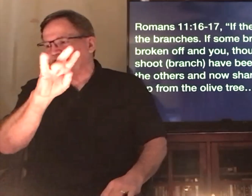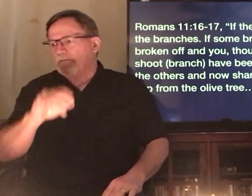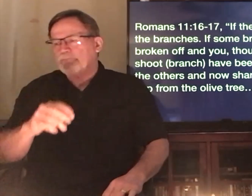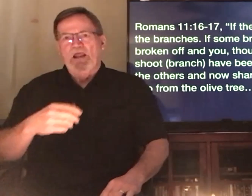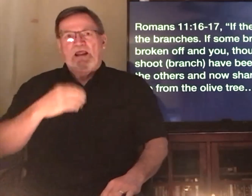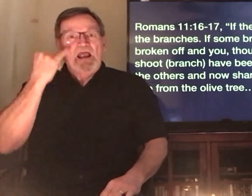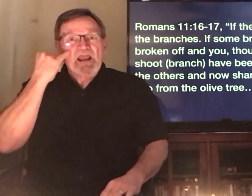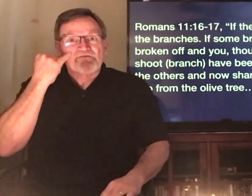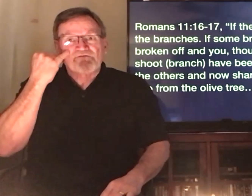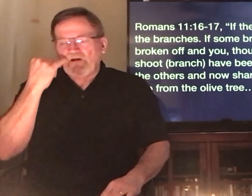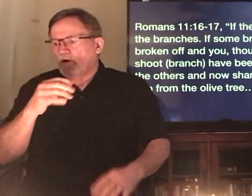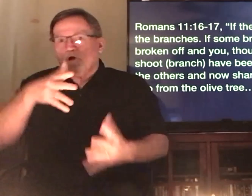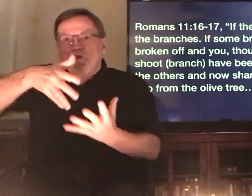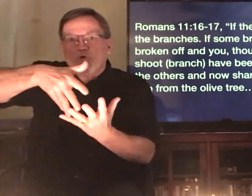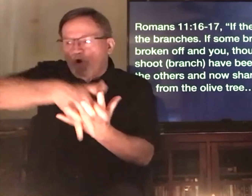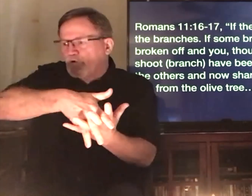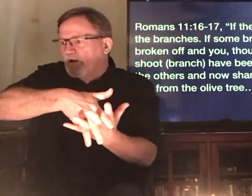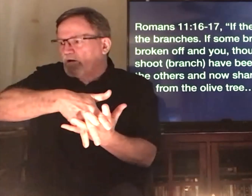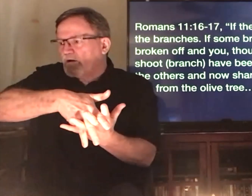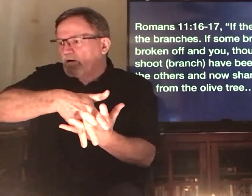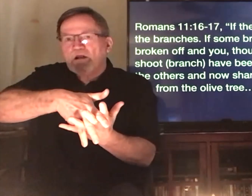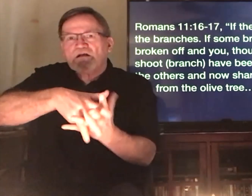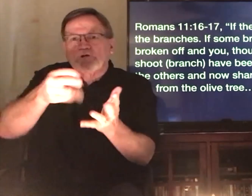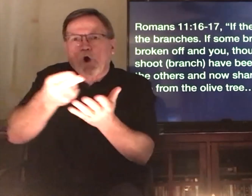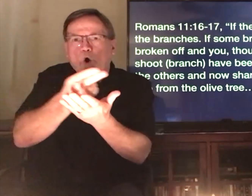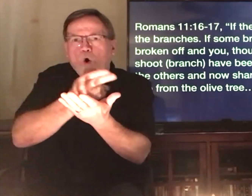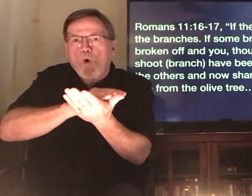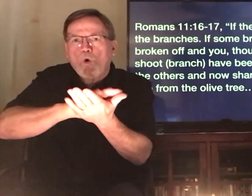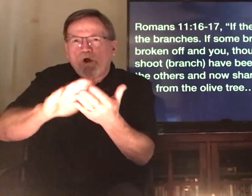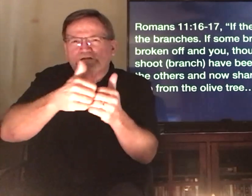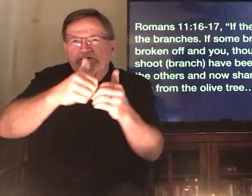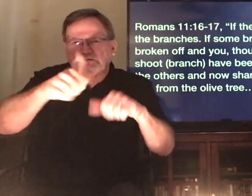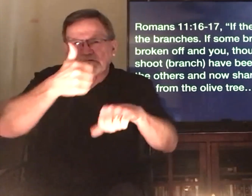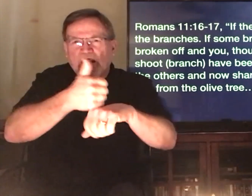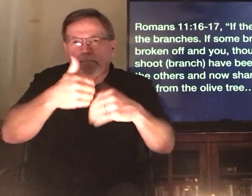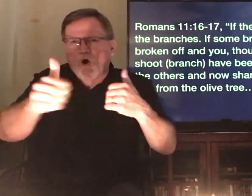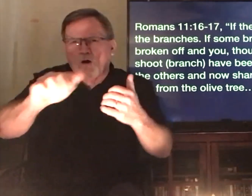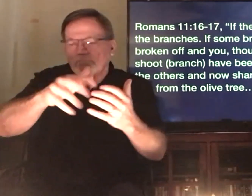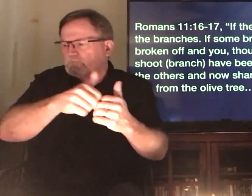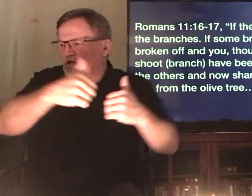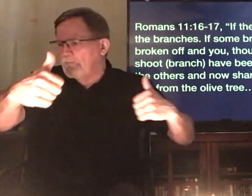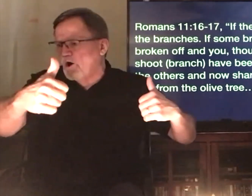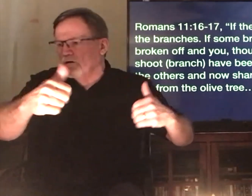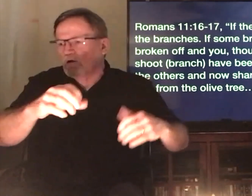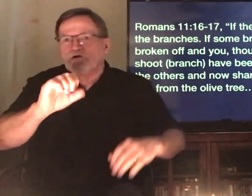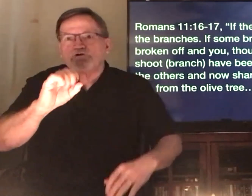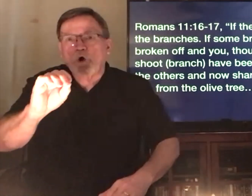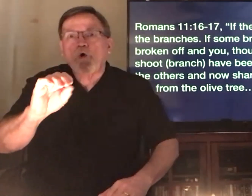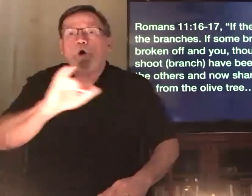came. Then again, more prophetic signs are under the last days, with more to come. And then Yeshua